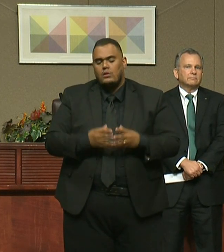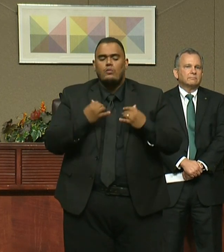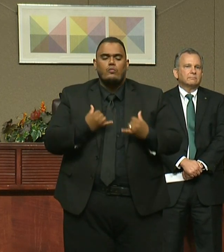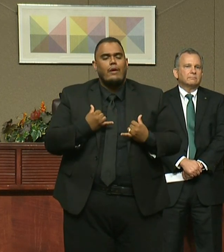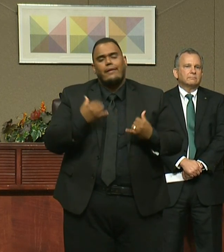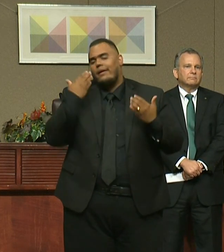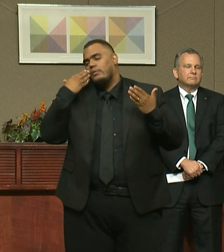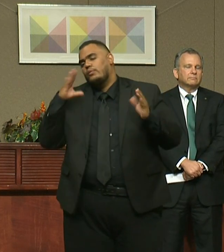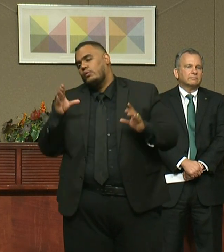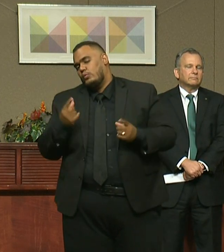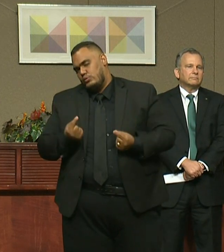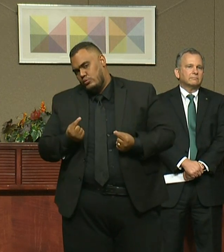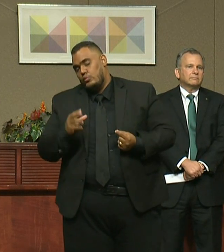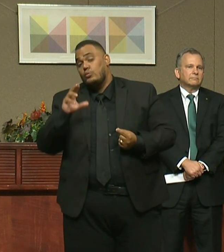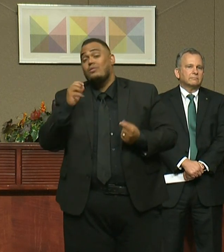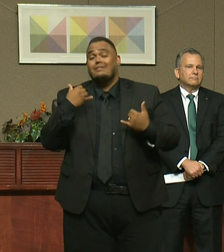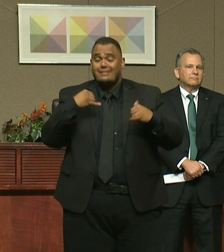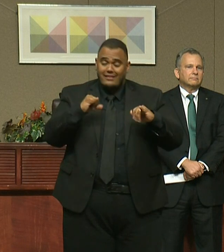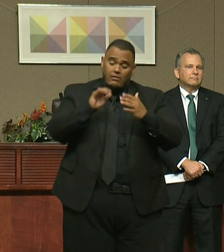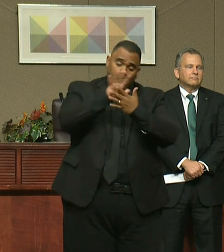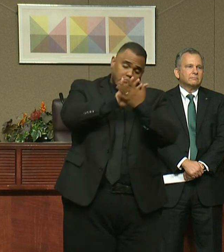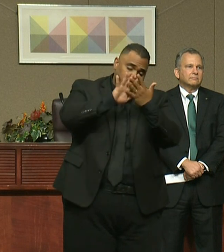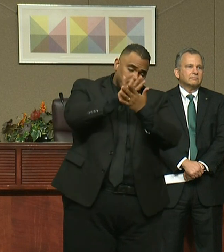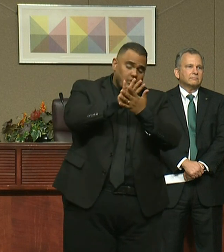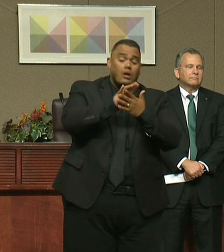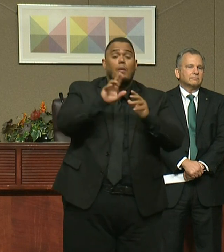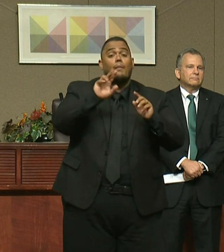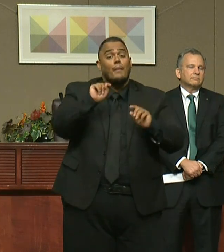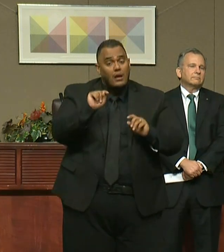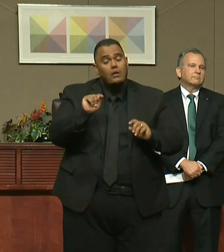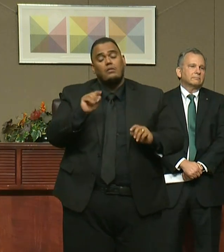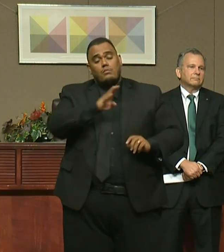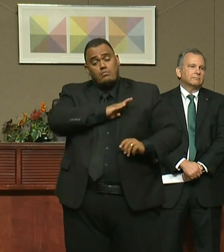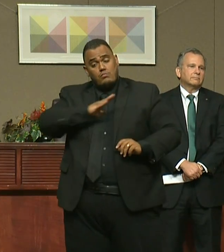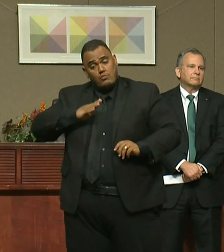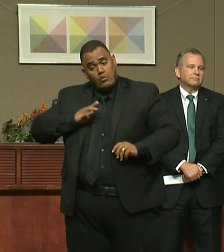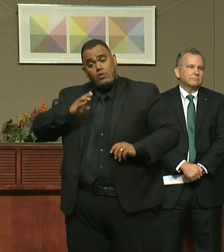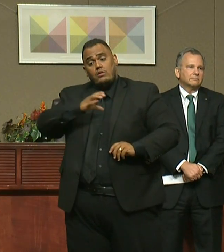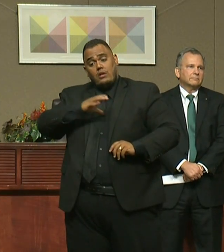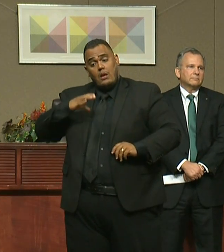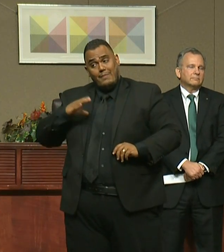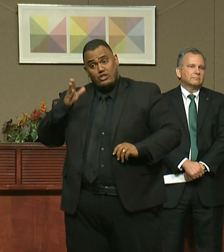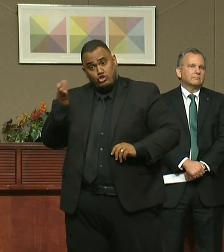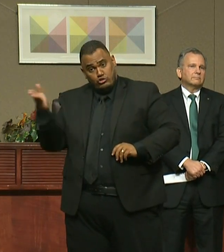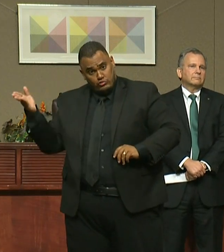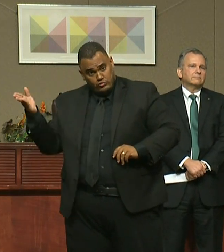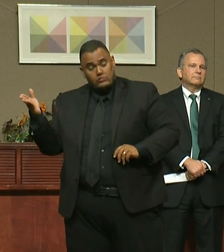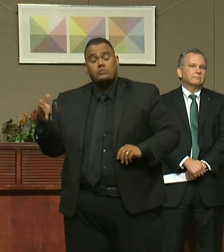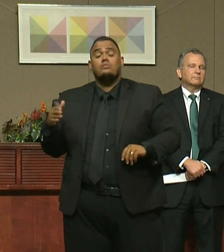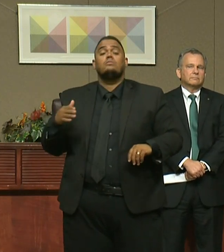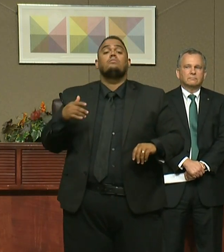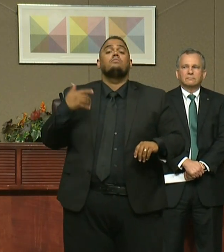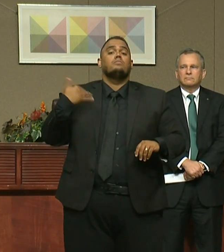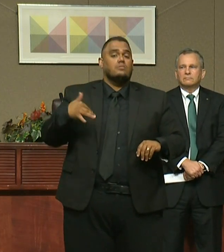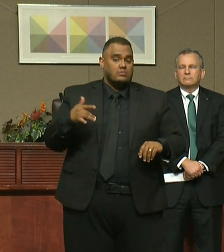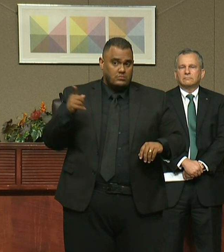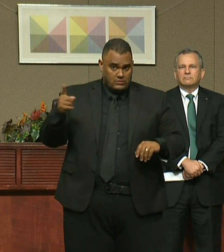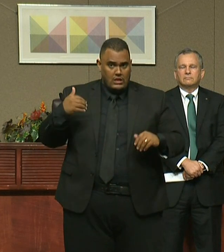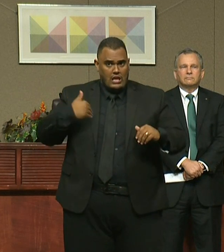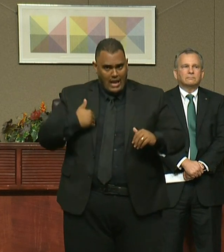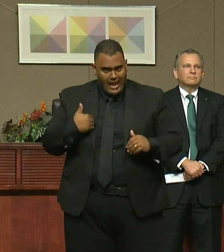I said, the Board of County Commission has the burden of wrestling with these issues, and certainly as the mayor